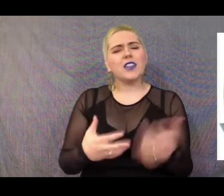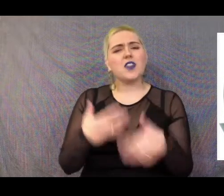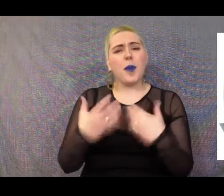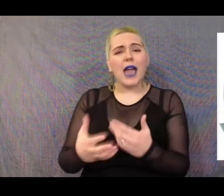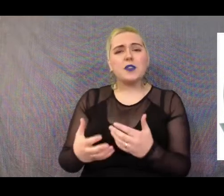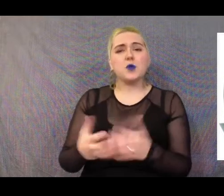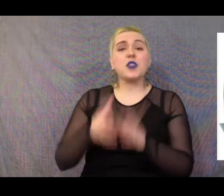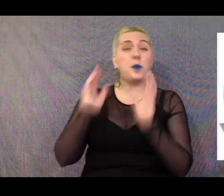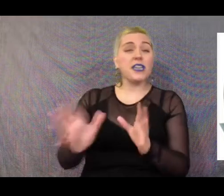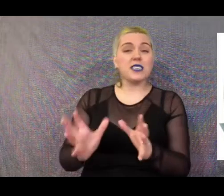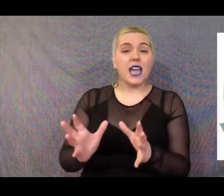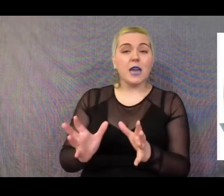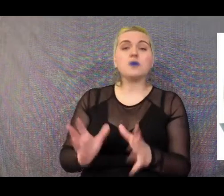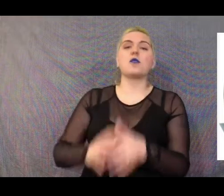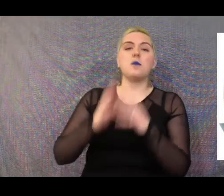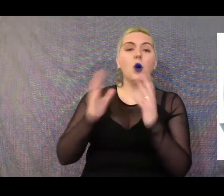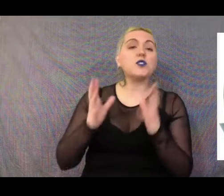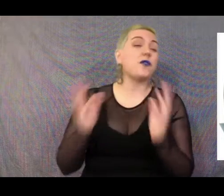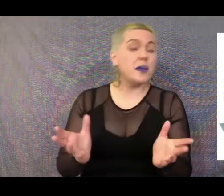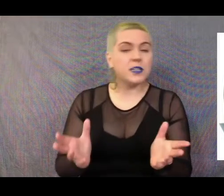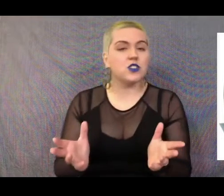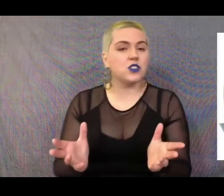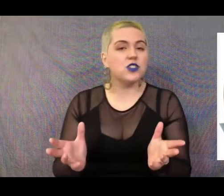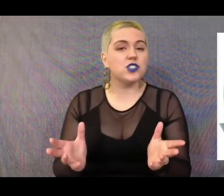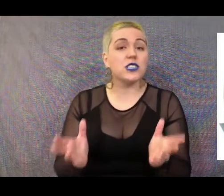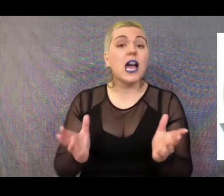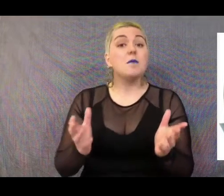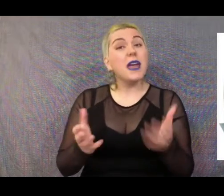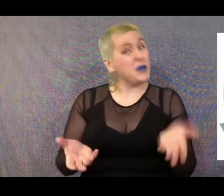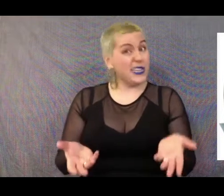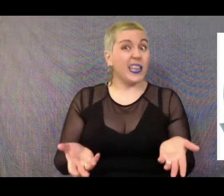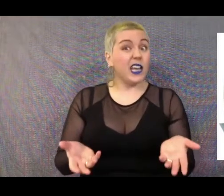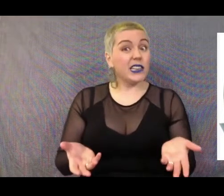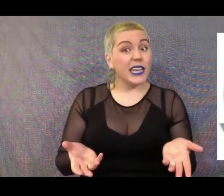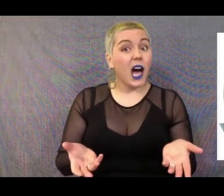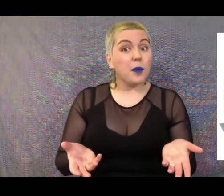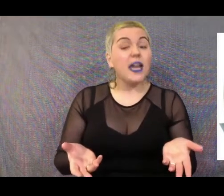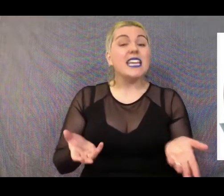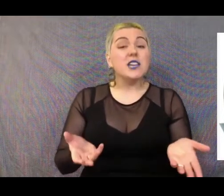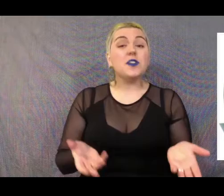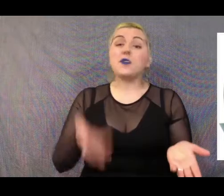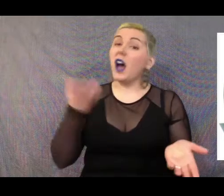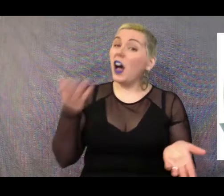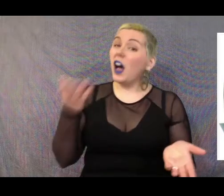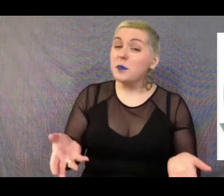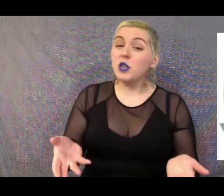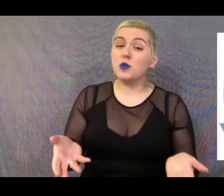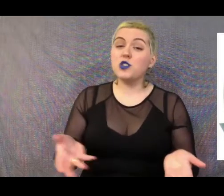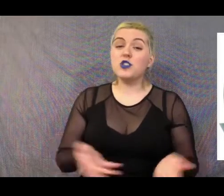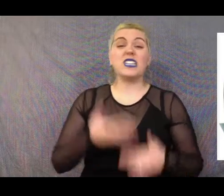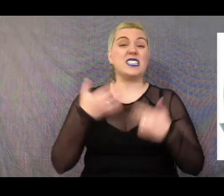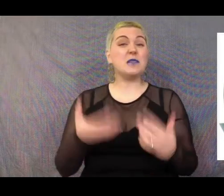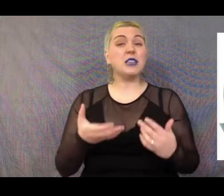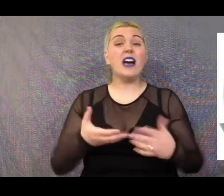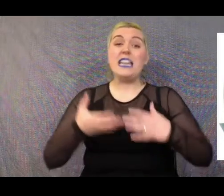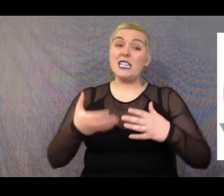likely that the papers with the biggest names from the most famed institutions may be getting a leg up, even if other people are